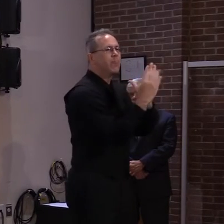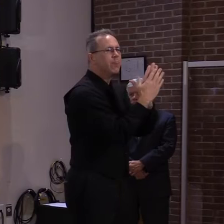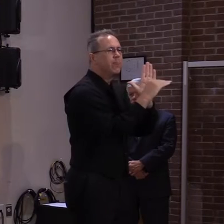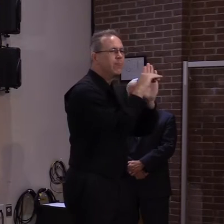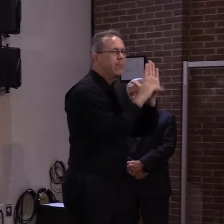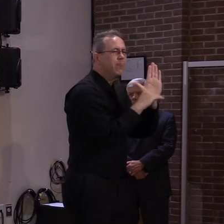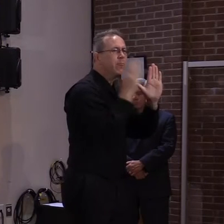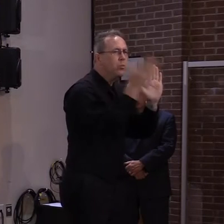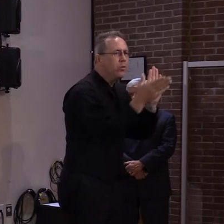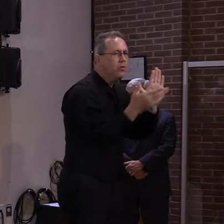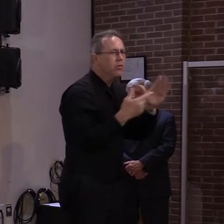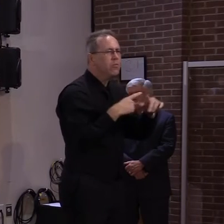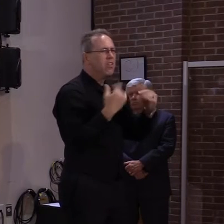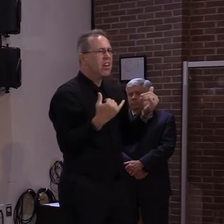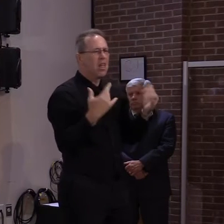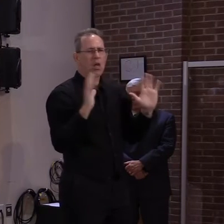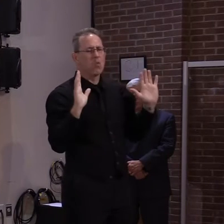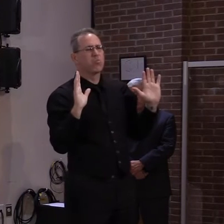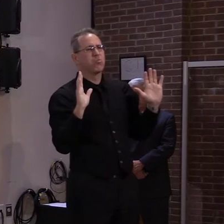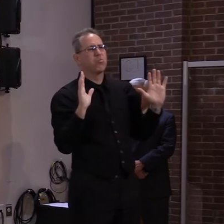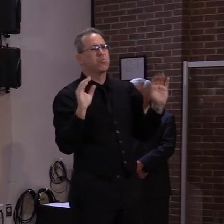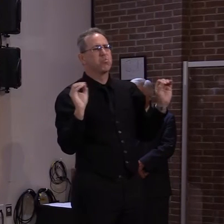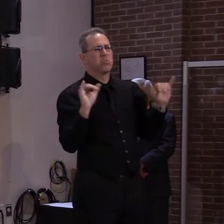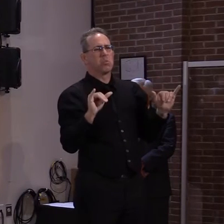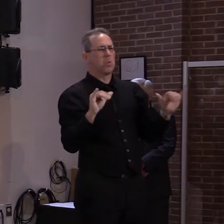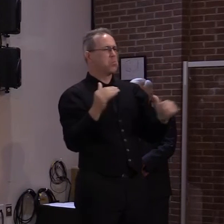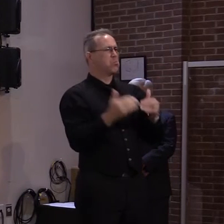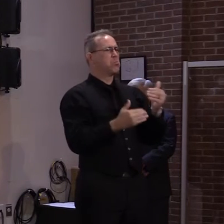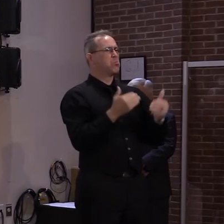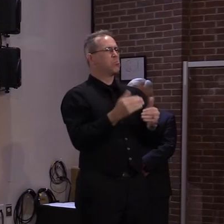that going into the fall.